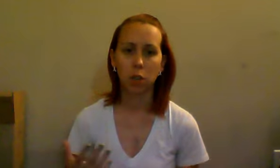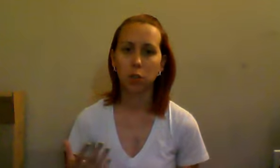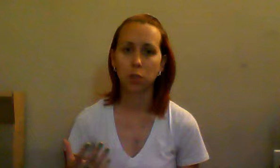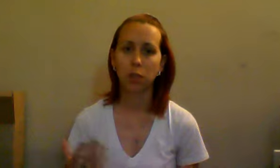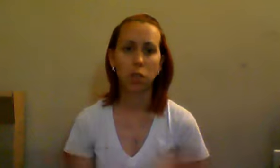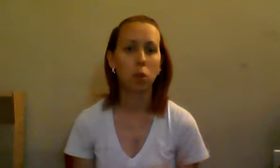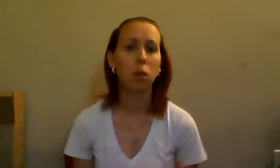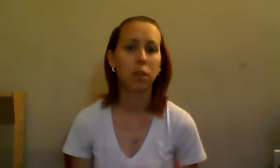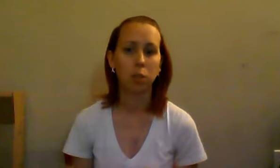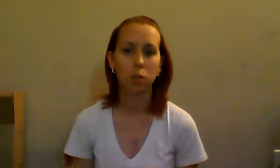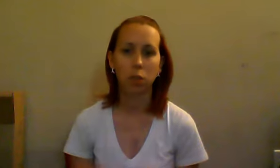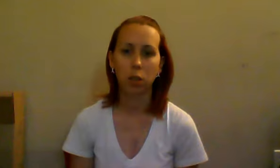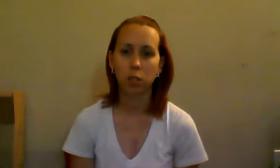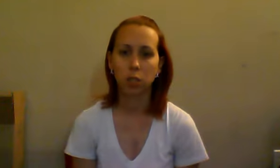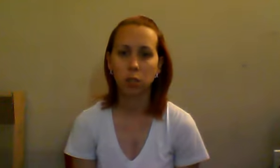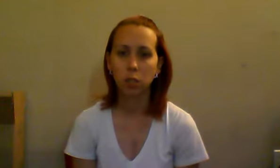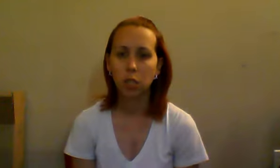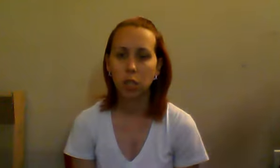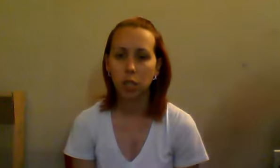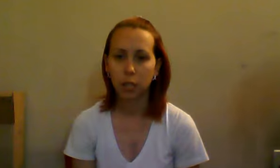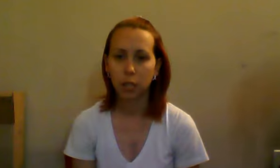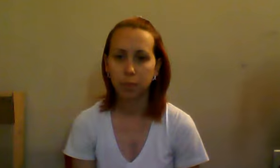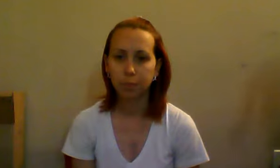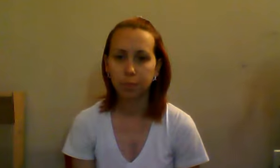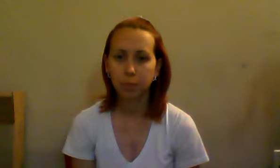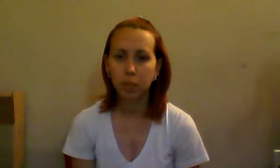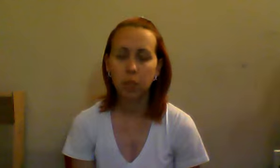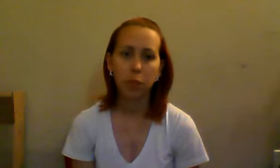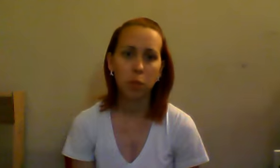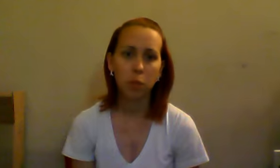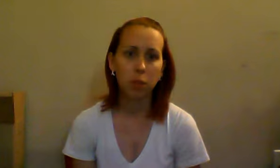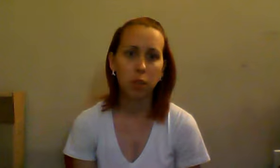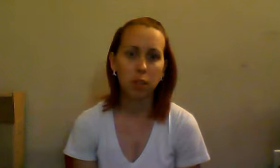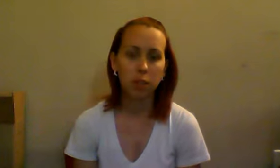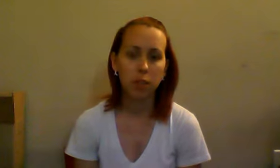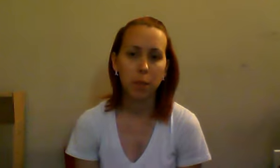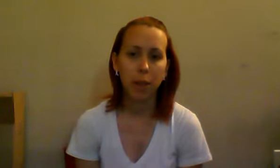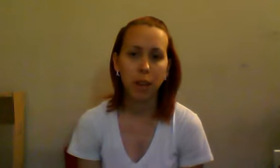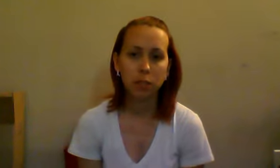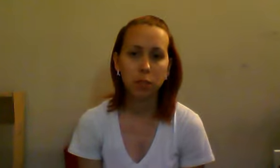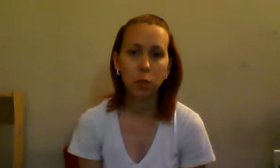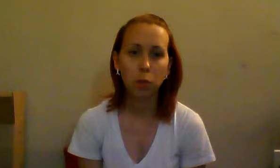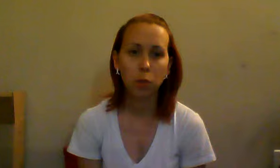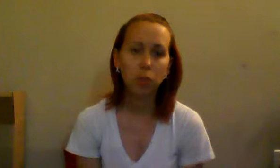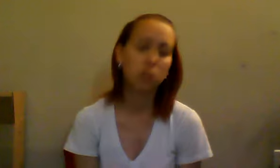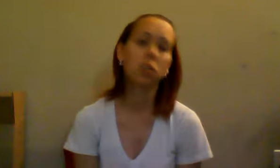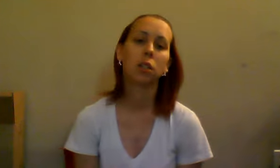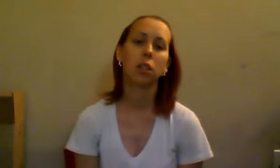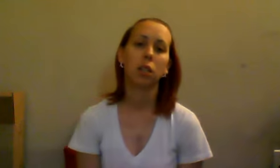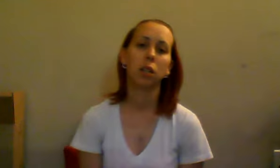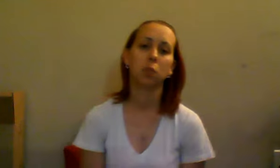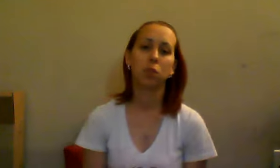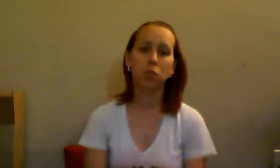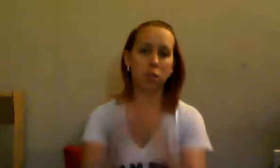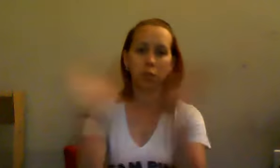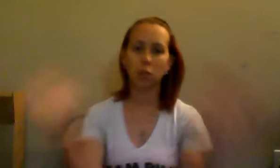or that you'll want them to go talk to. Some of them will be things that they might ask for. So just a variety